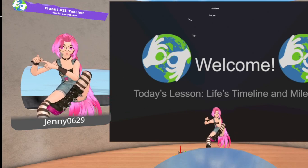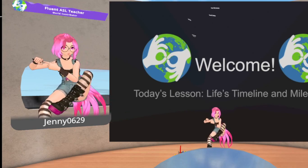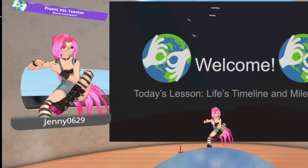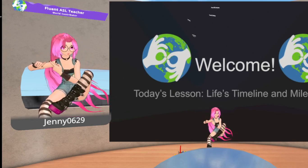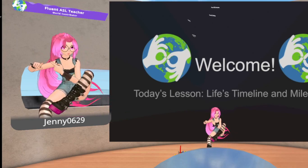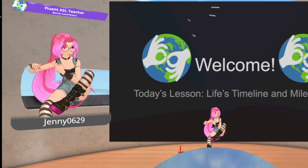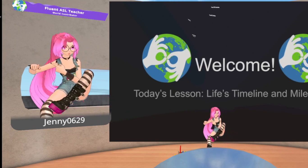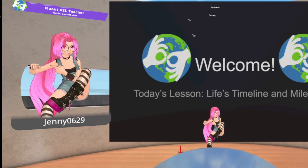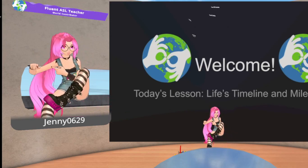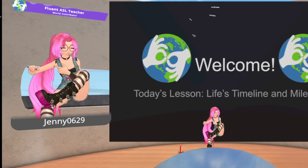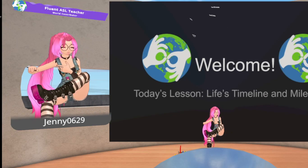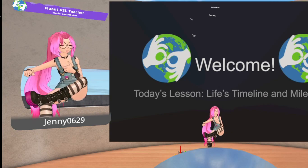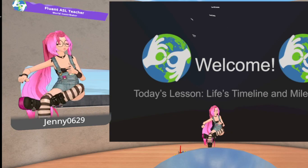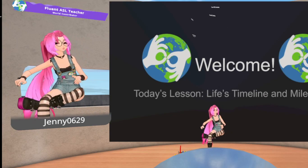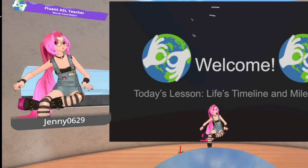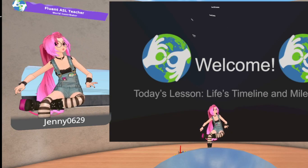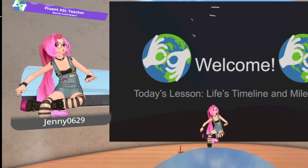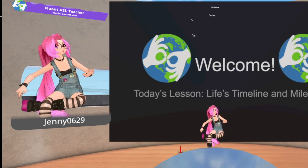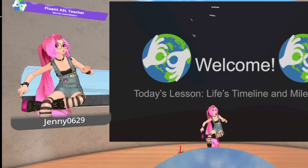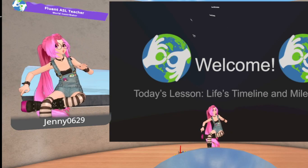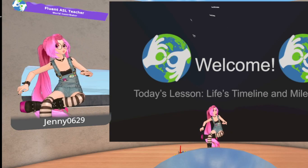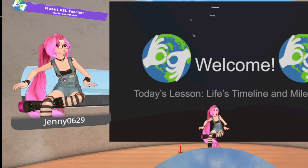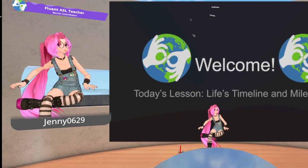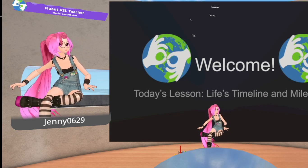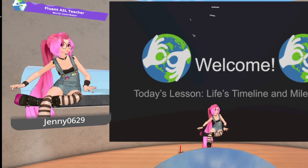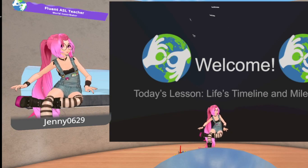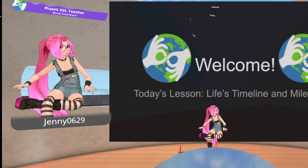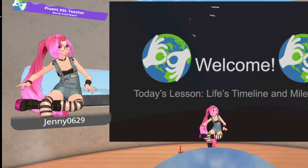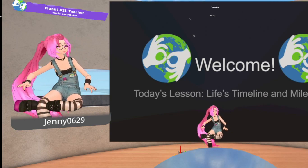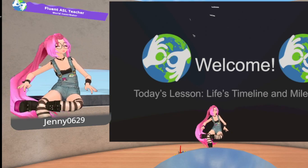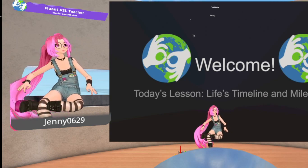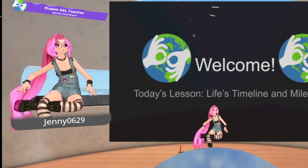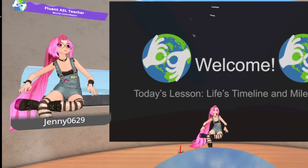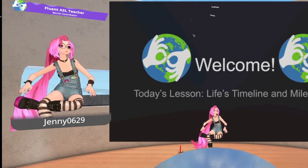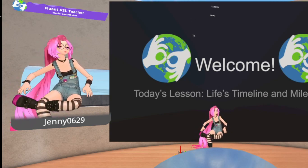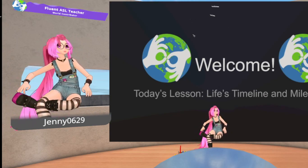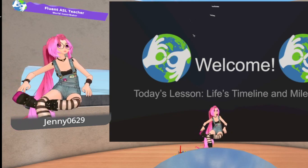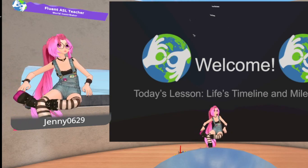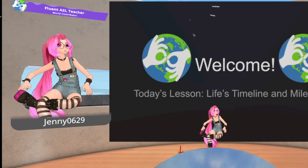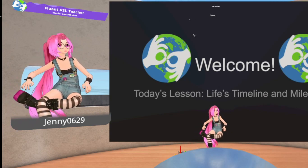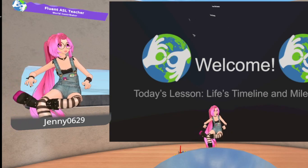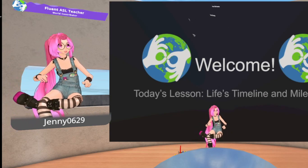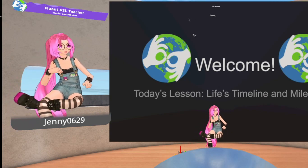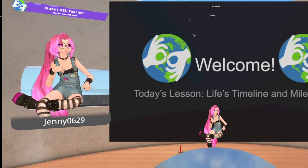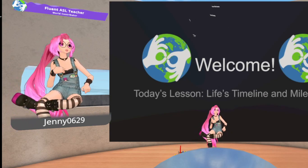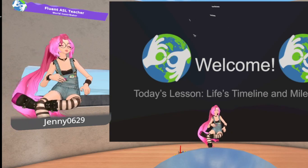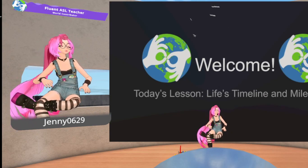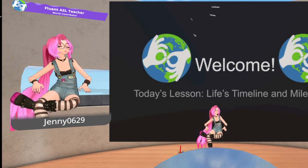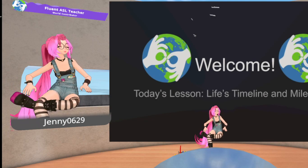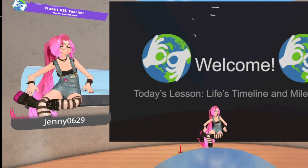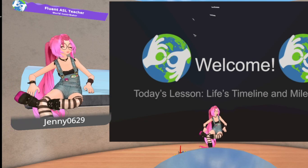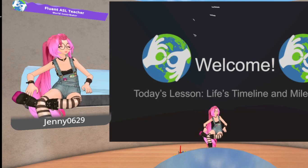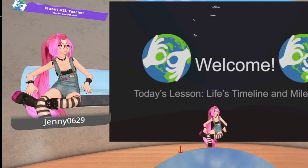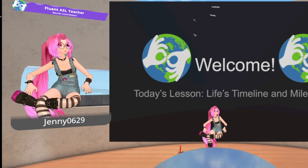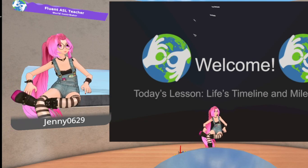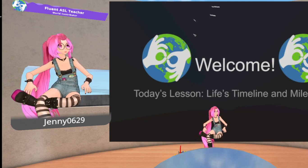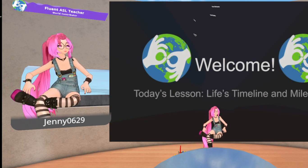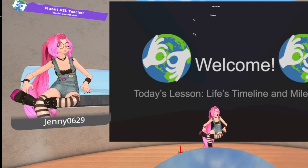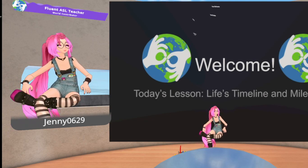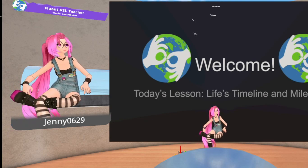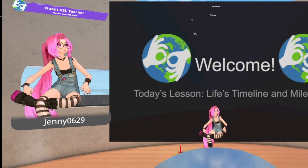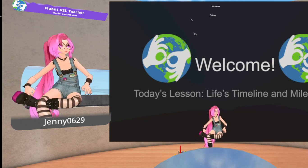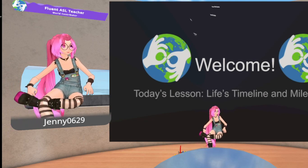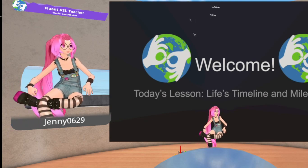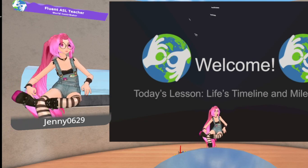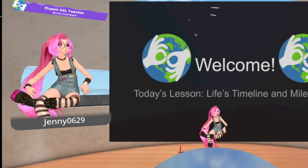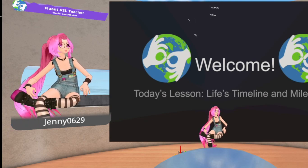Yeah. Good question. Cosmic? Hello. Yeah. So you kind Excuse me. of slightly talk. You kind of